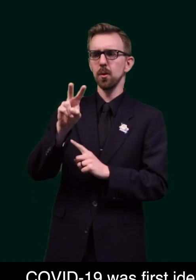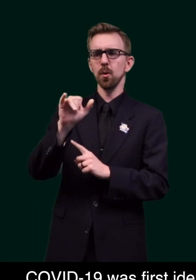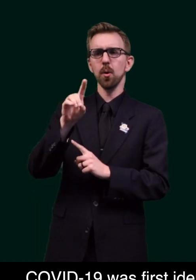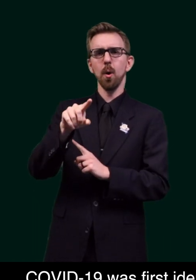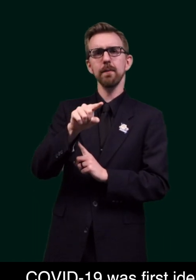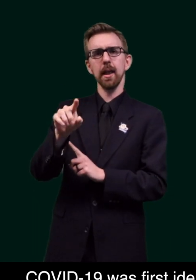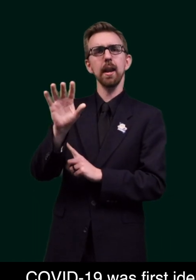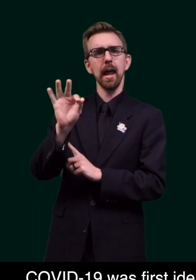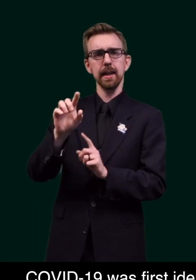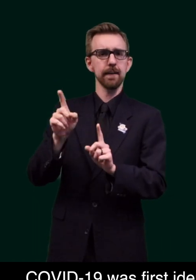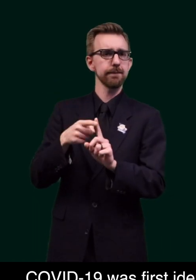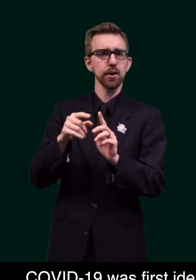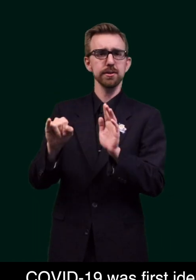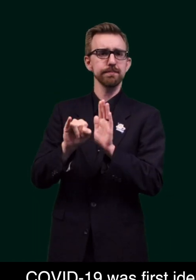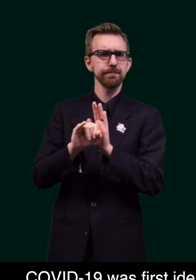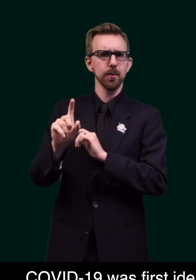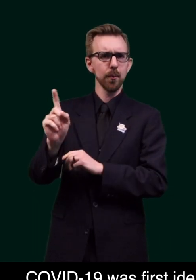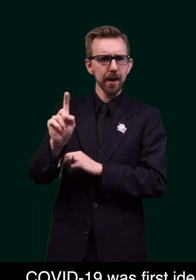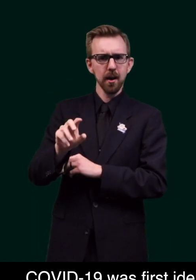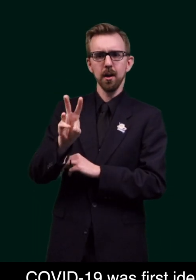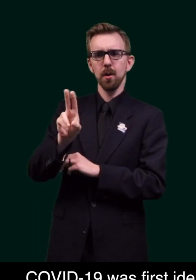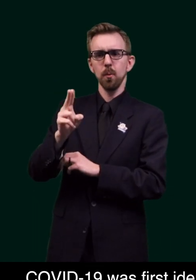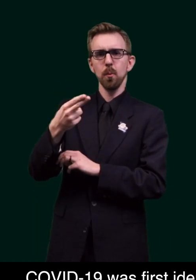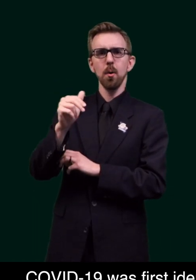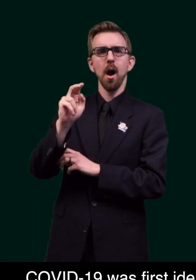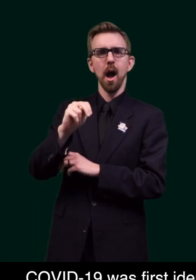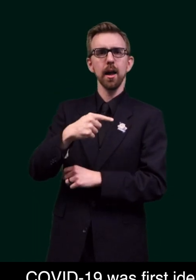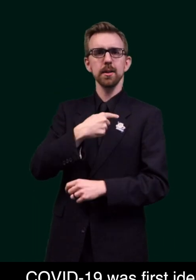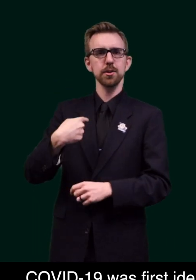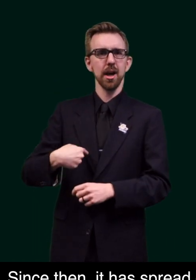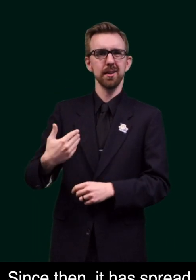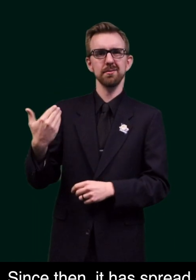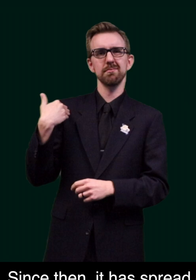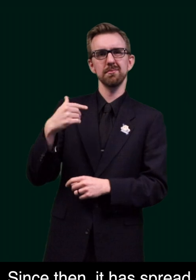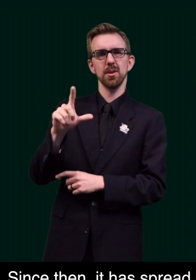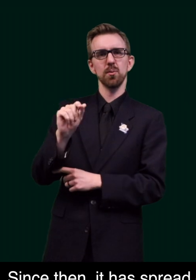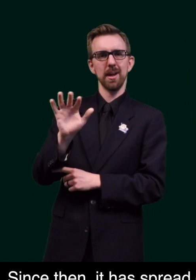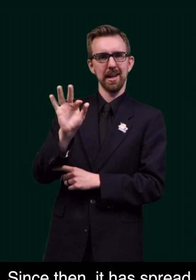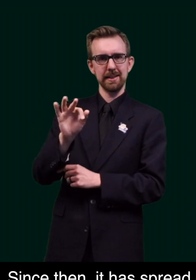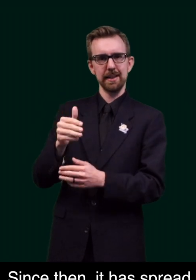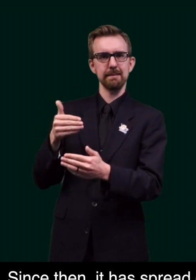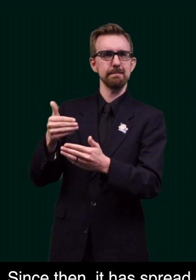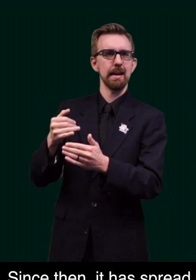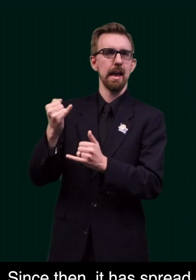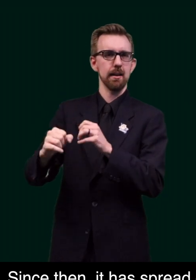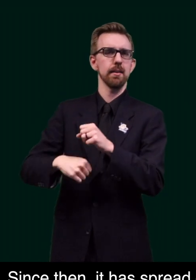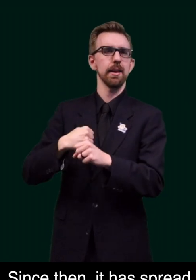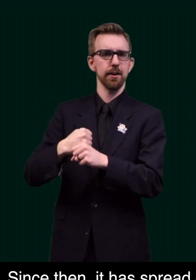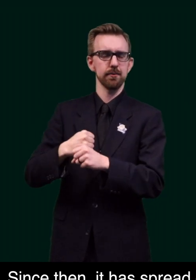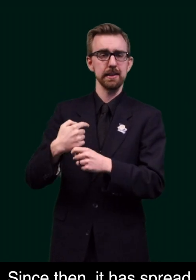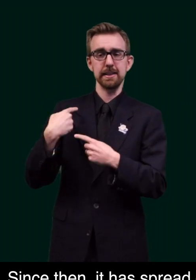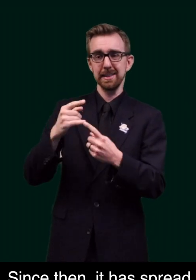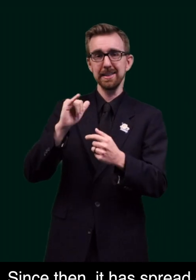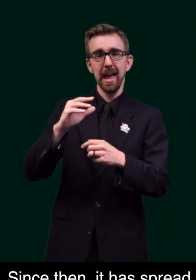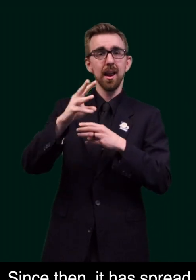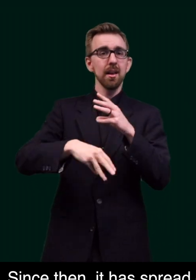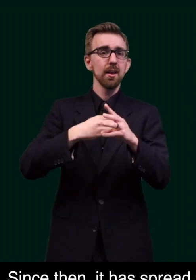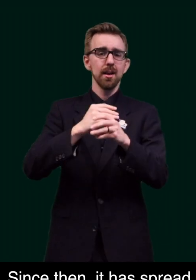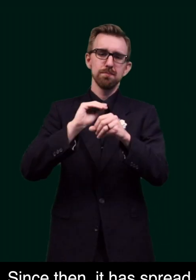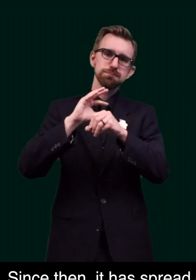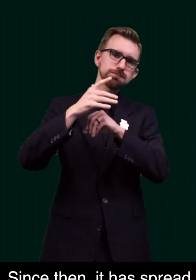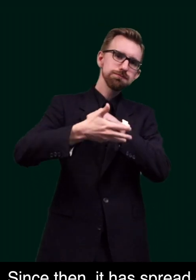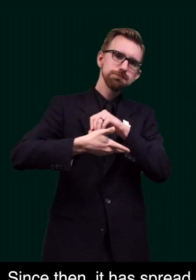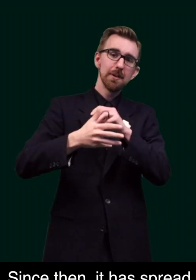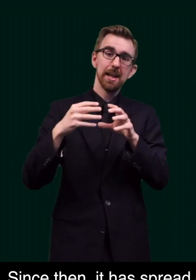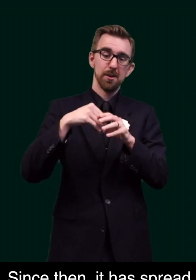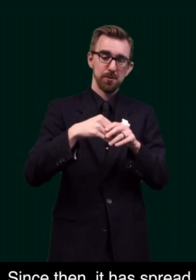identified in Wuhan, China in late 2019 and since then it has spread globally including in the